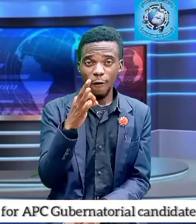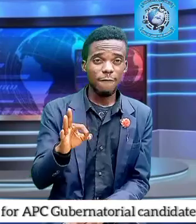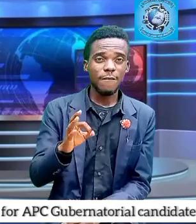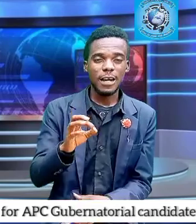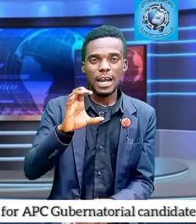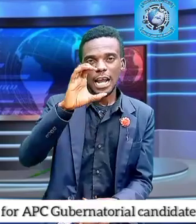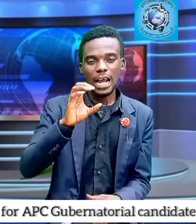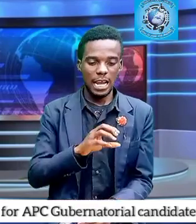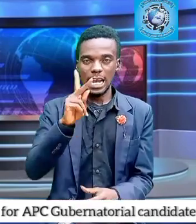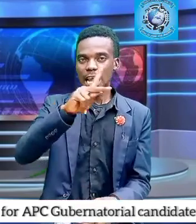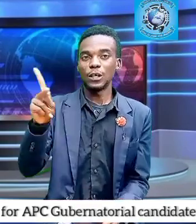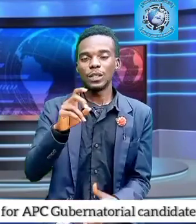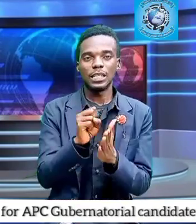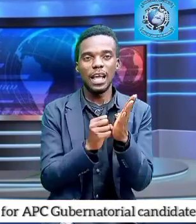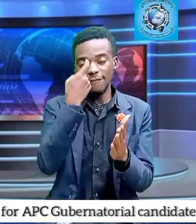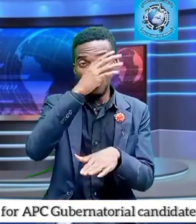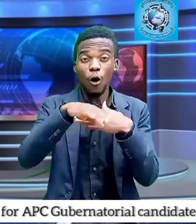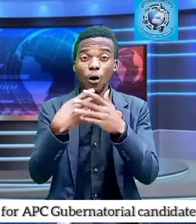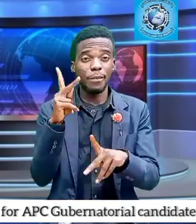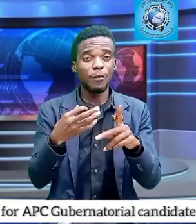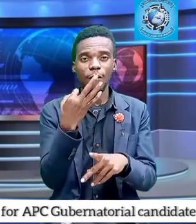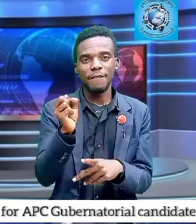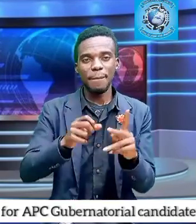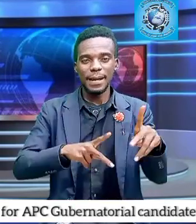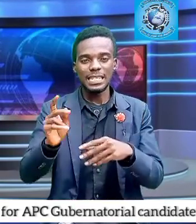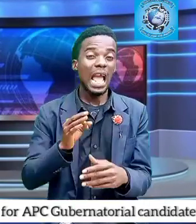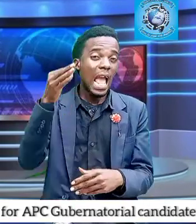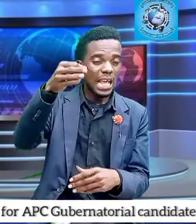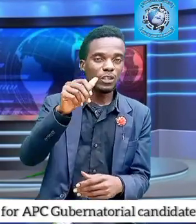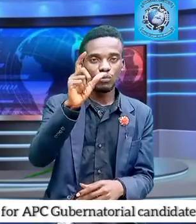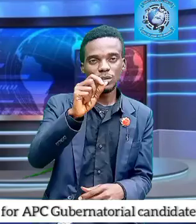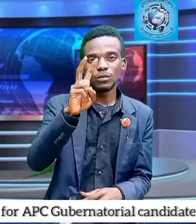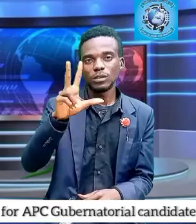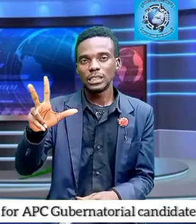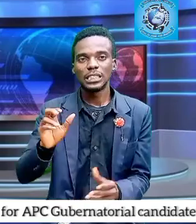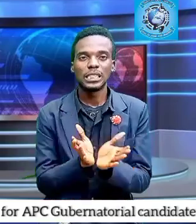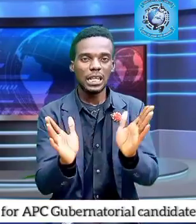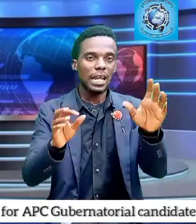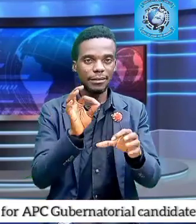all candidates of the party ahead the 2023 general election.